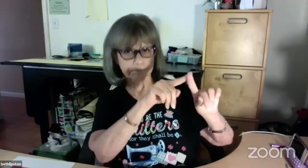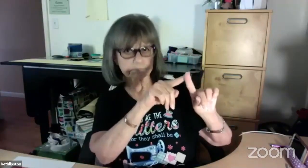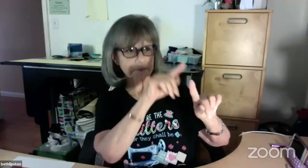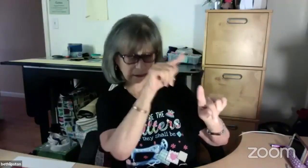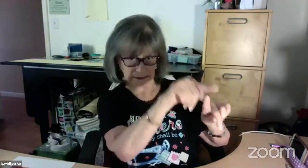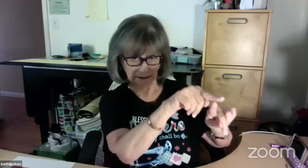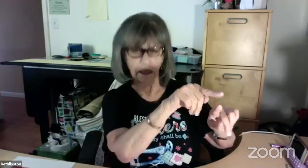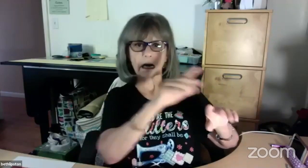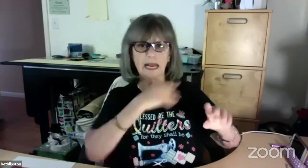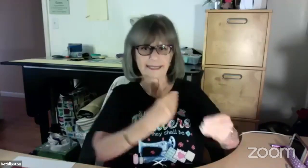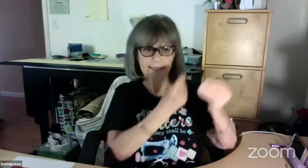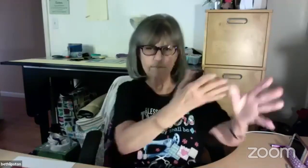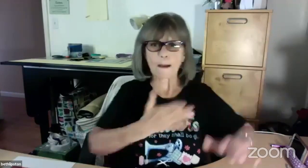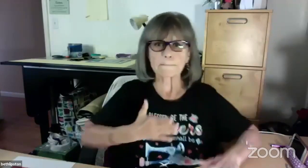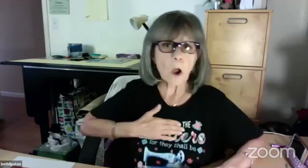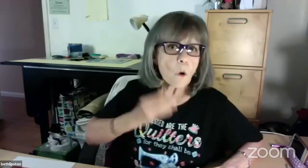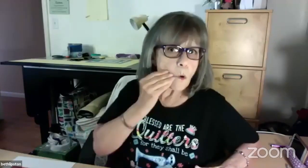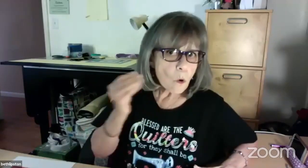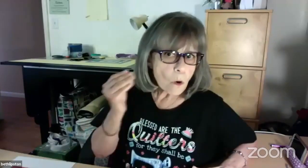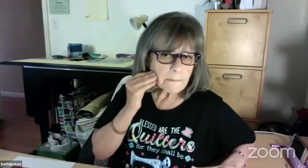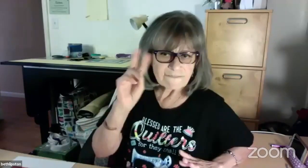executive director. And